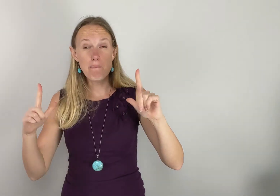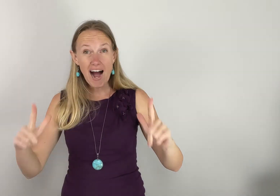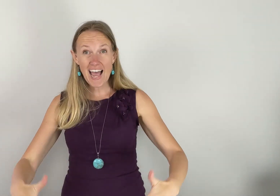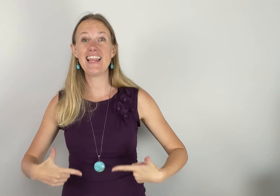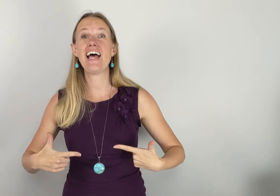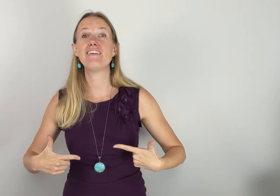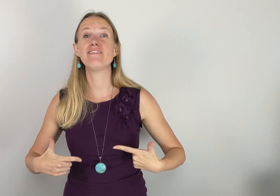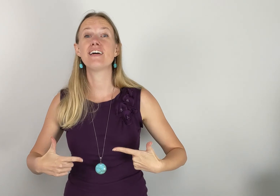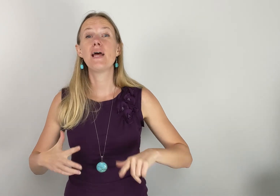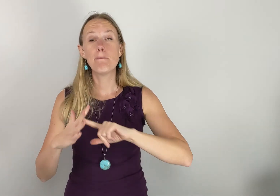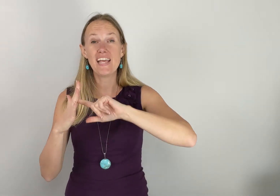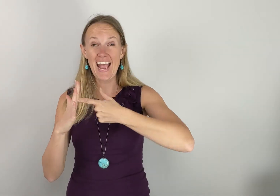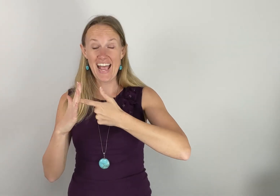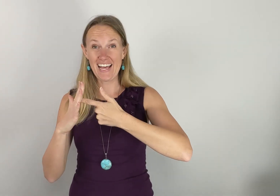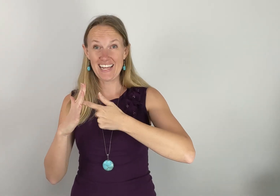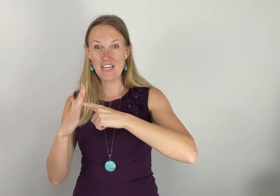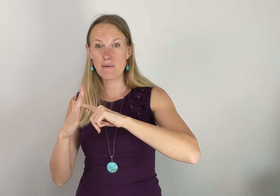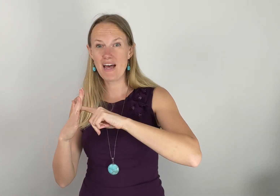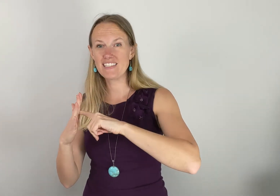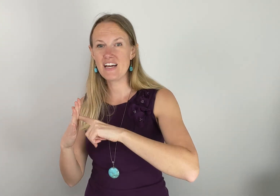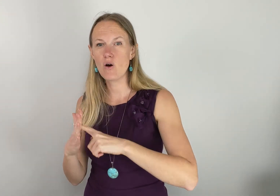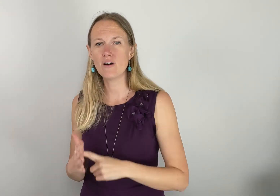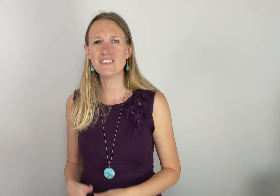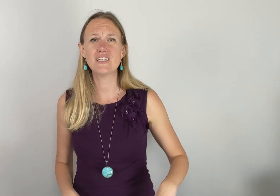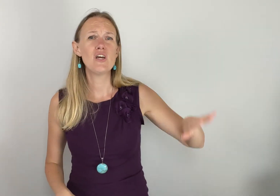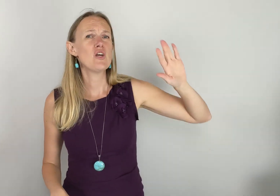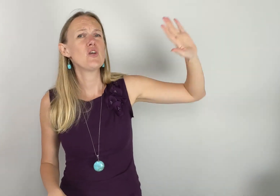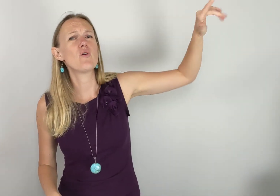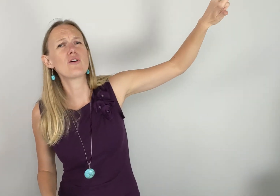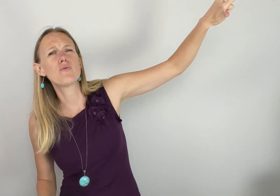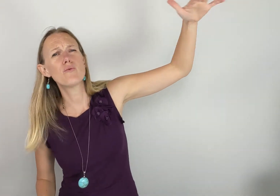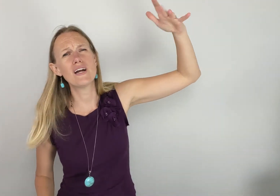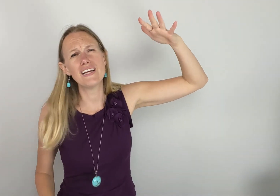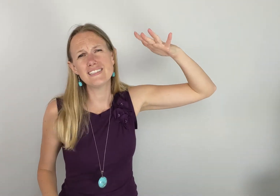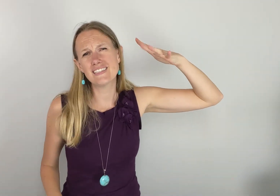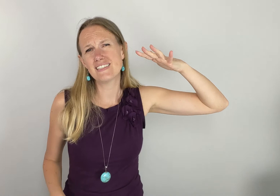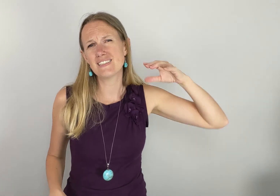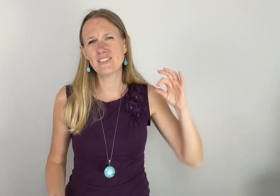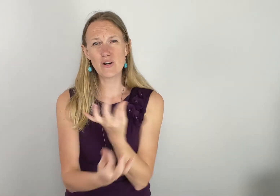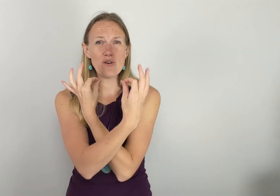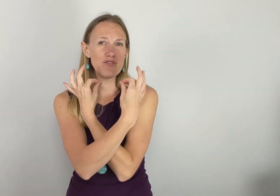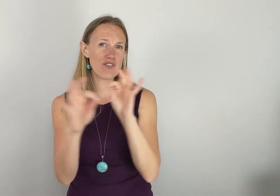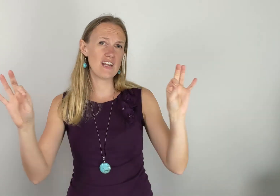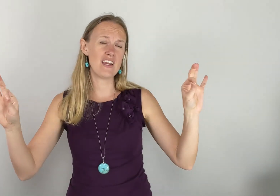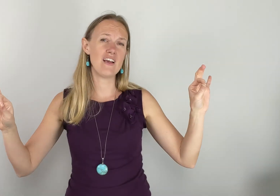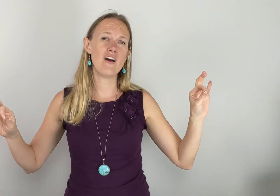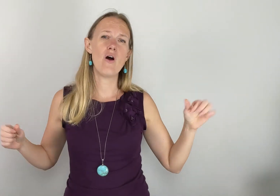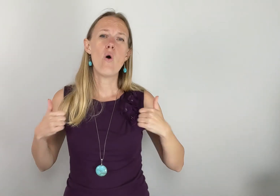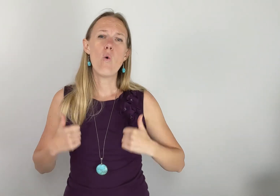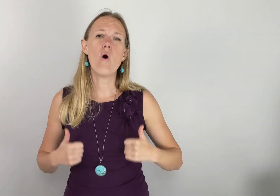my life began. Okay, and then back to that chorus. Your grace so free